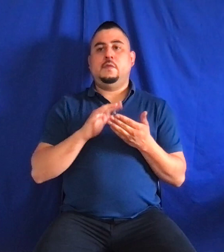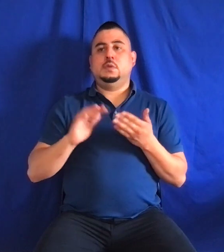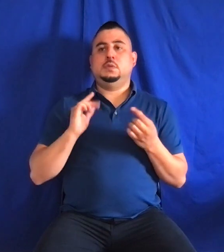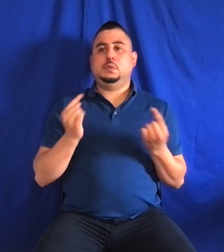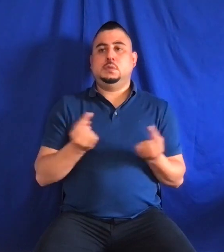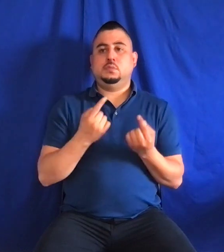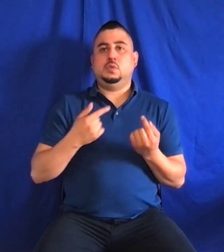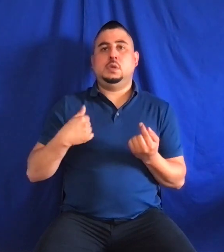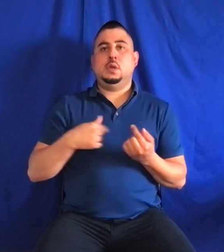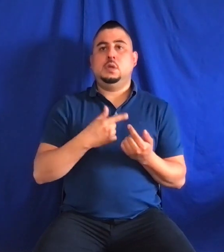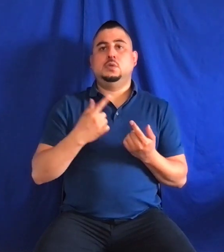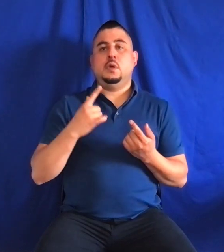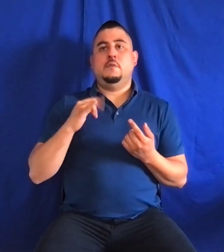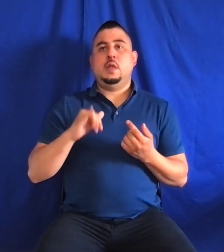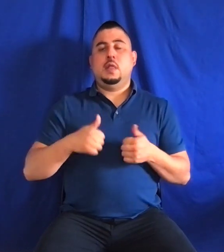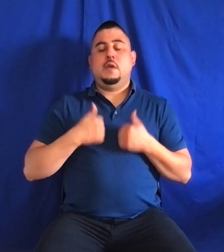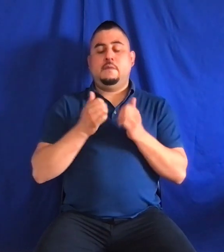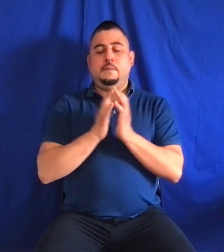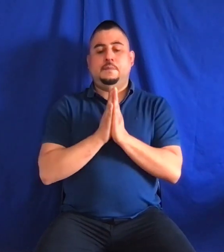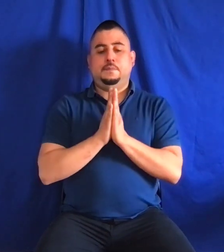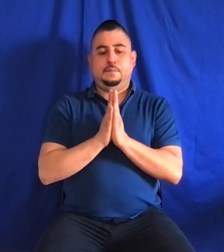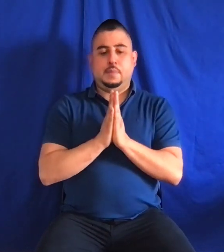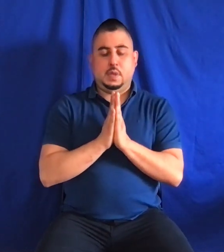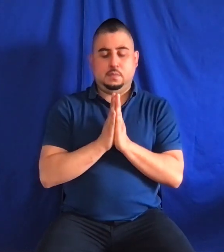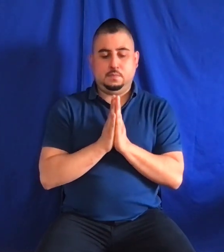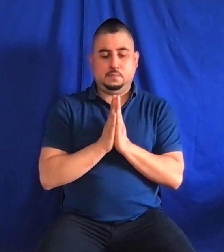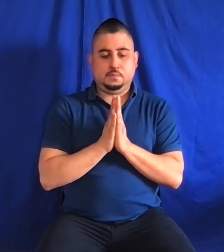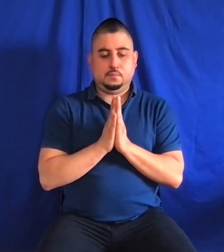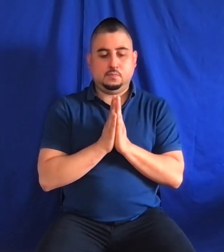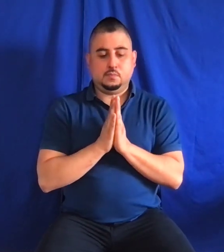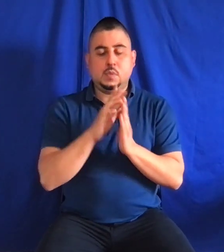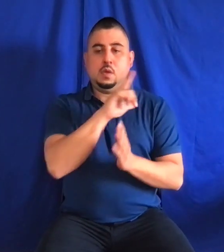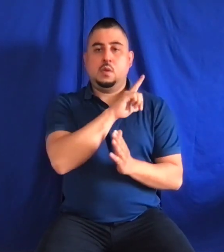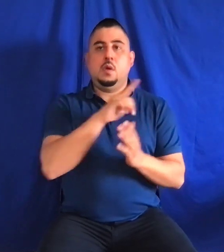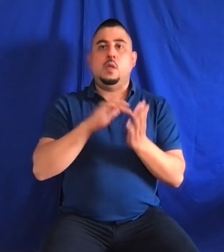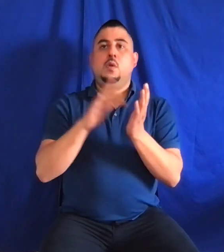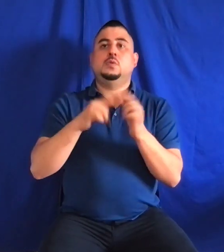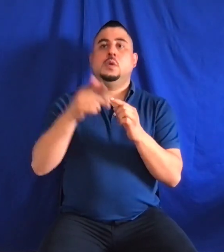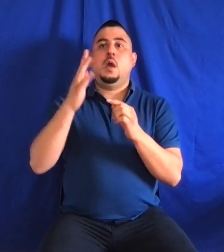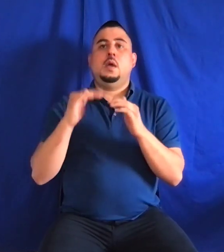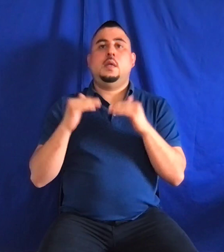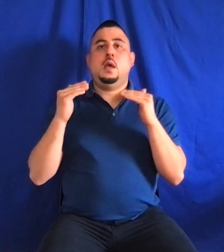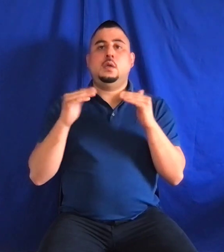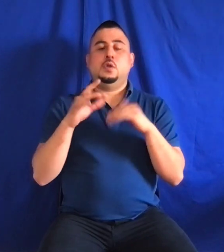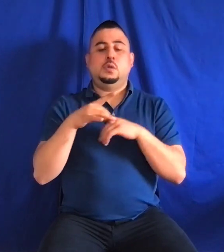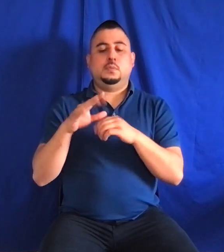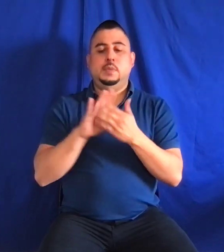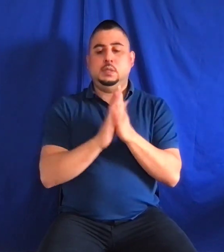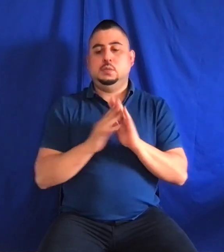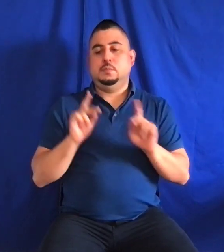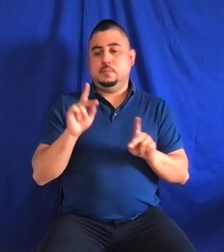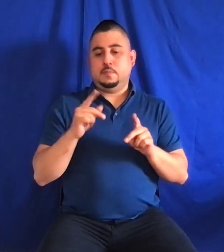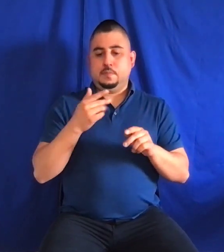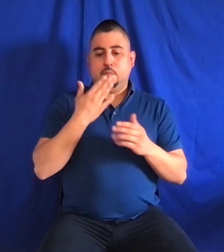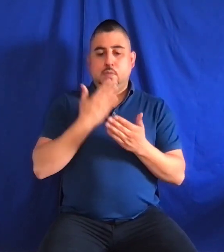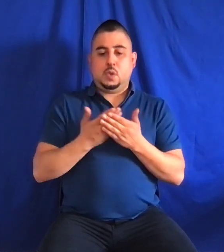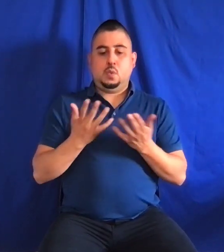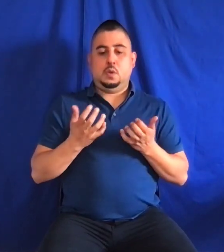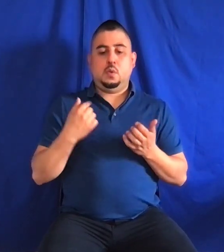and bring us to everlasting life. Amen. Glory to God in the highest, and on earth peace to people of goodwill.